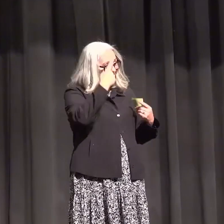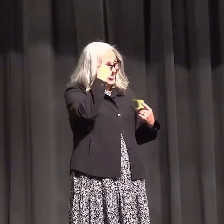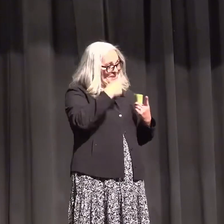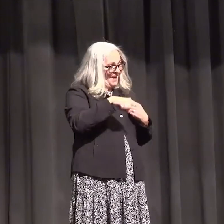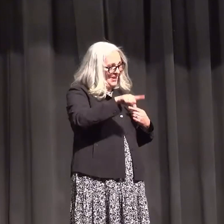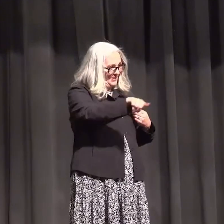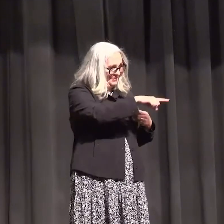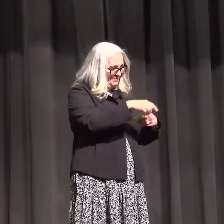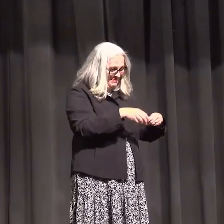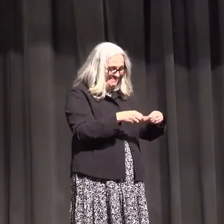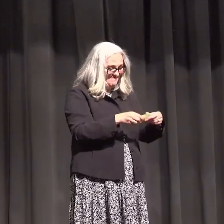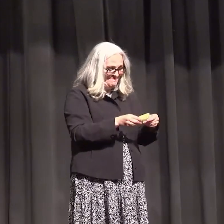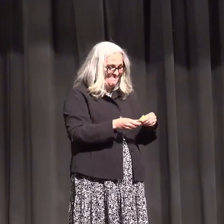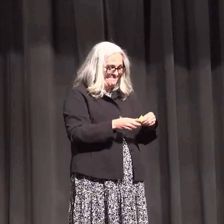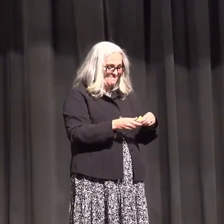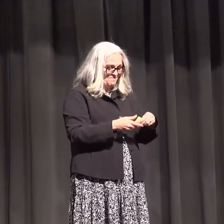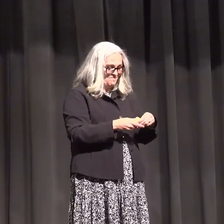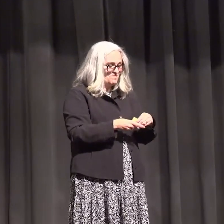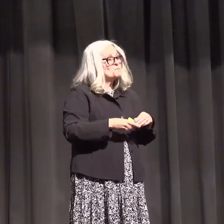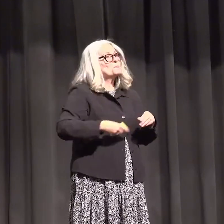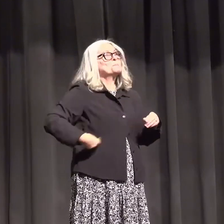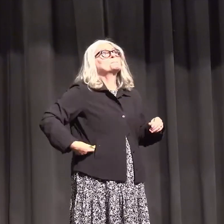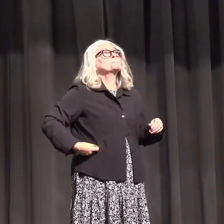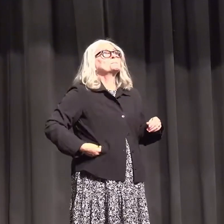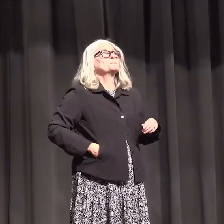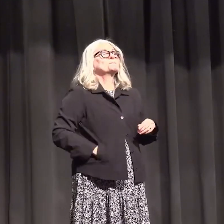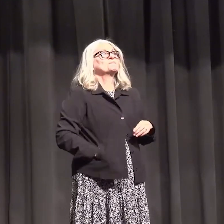I get a little bit emotional when I think about you, so bear with me.